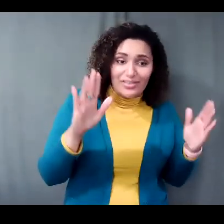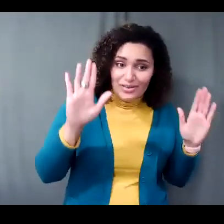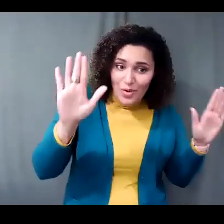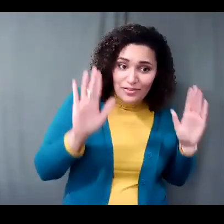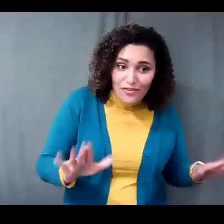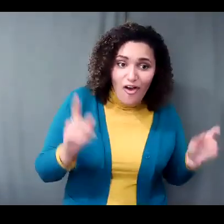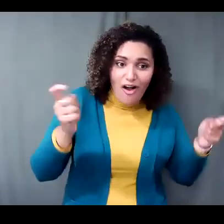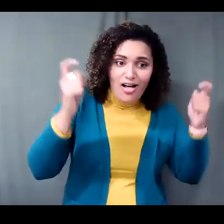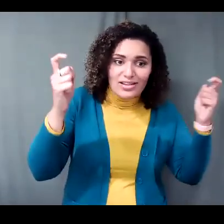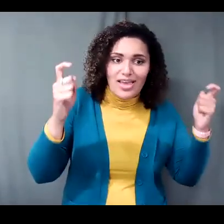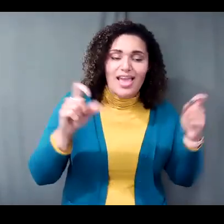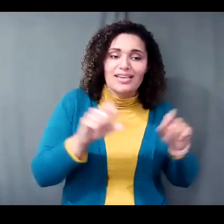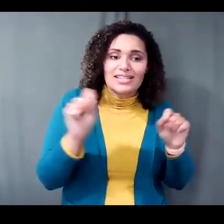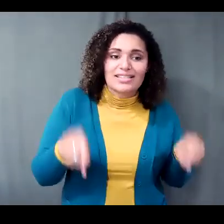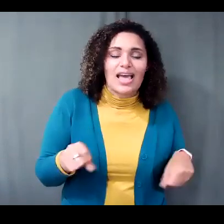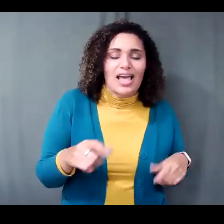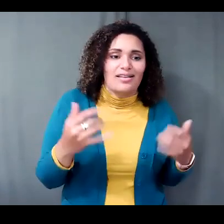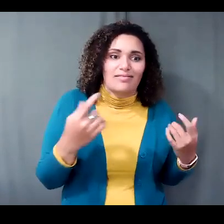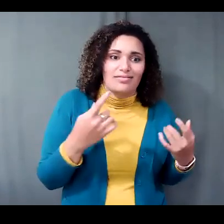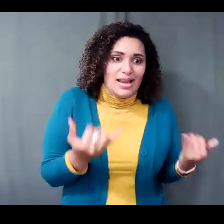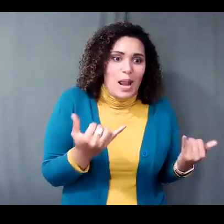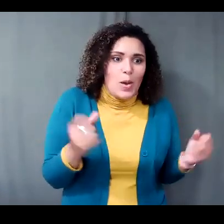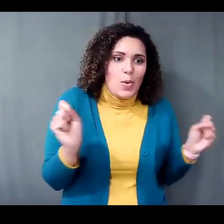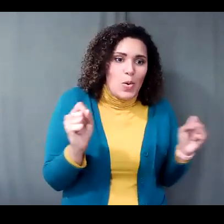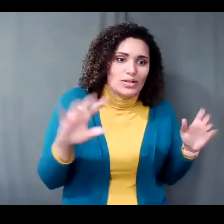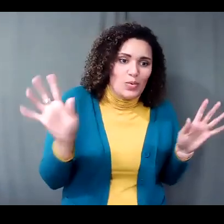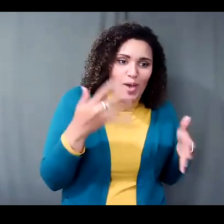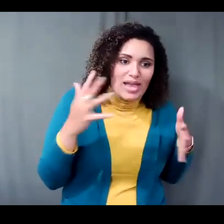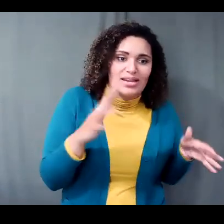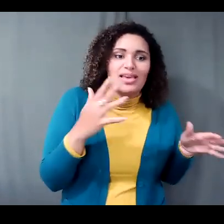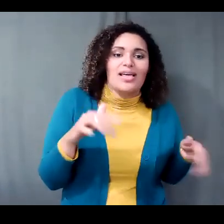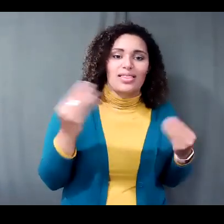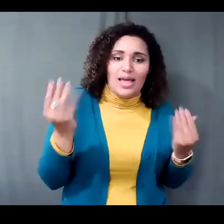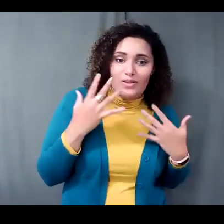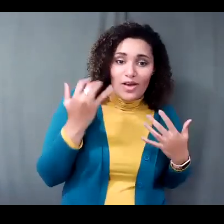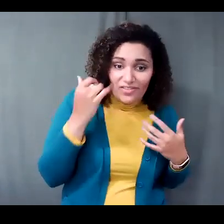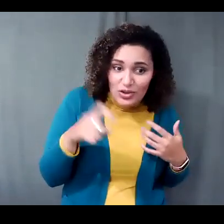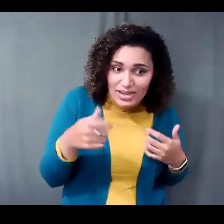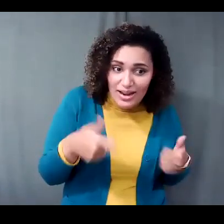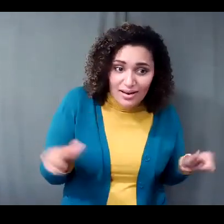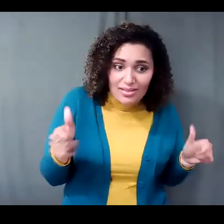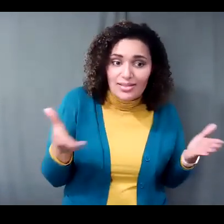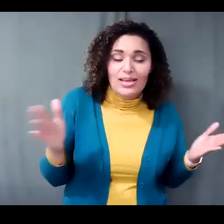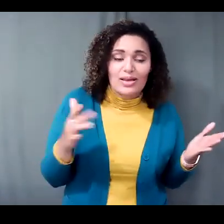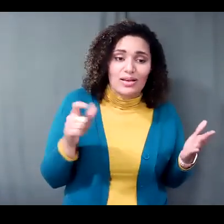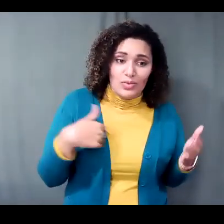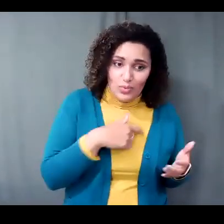I think. Yeah, true, because it has that like the phenolics a little bit. Yeah. The richness of